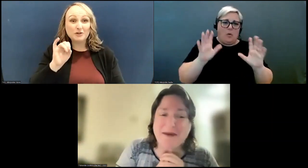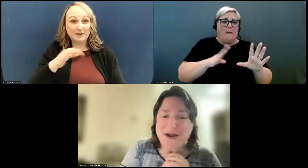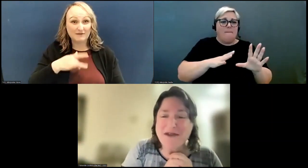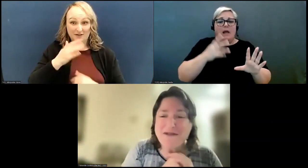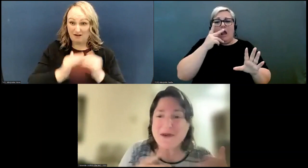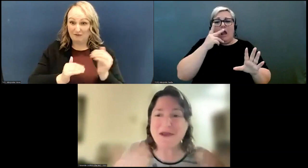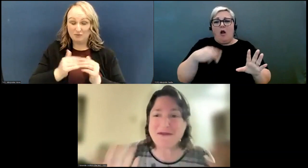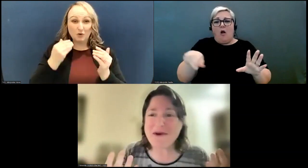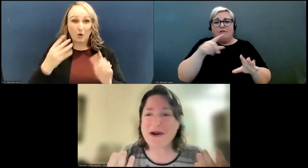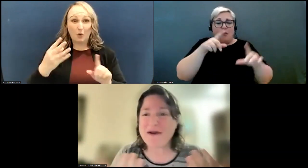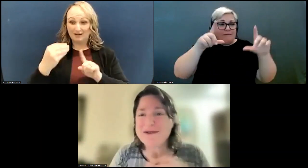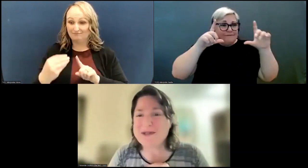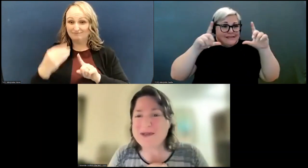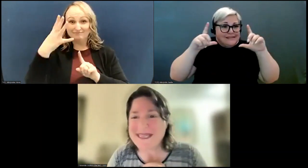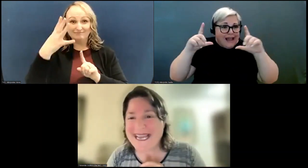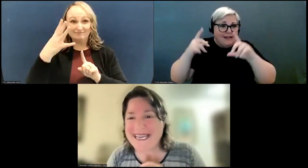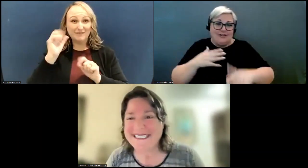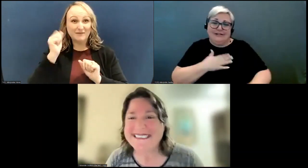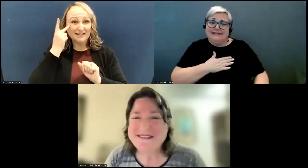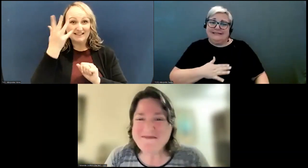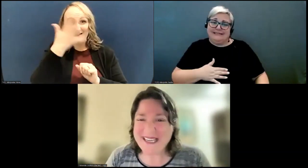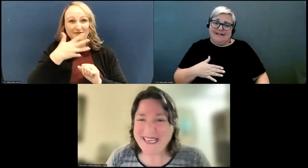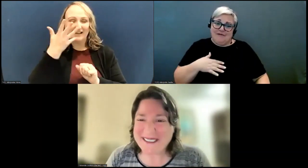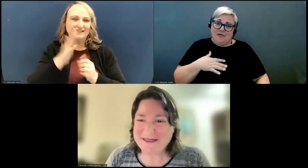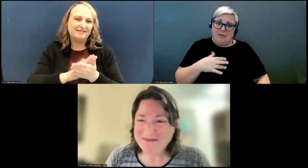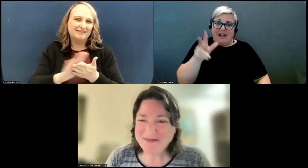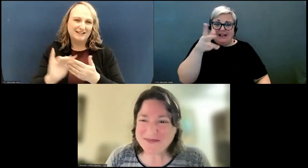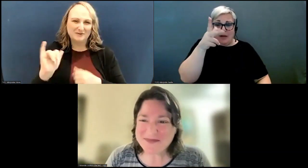on the camera if you are comfortable doing that.